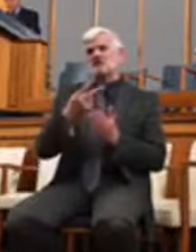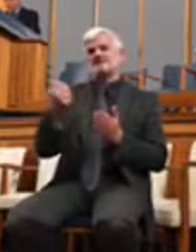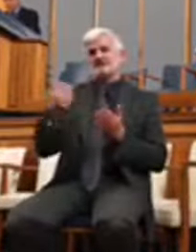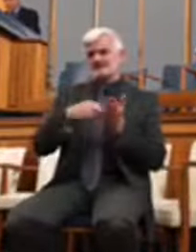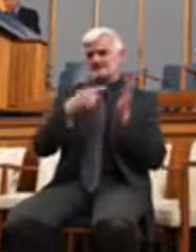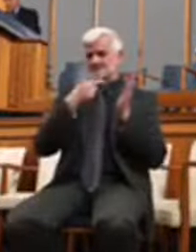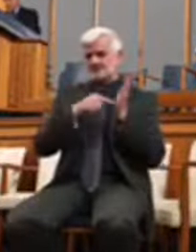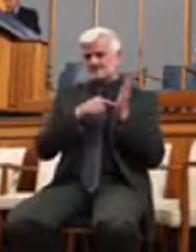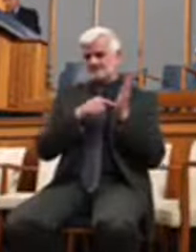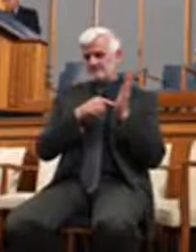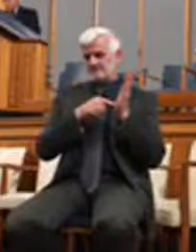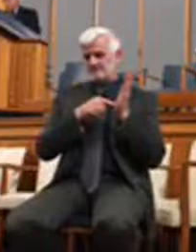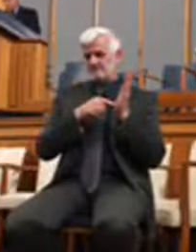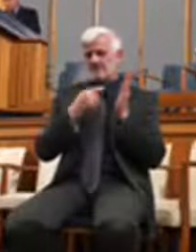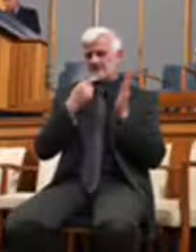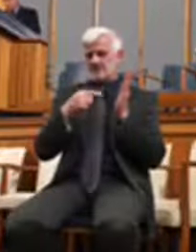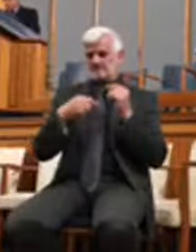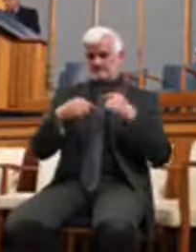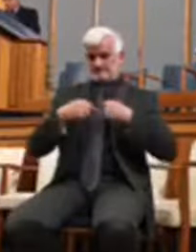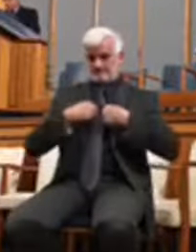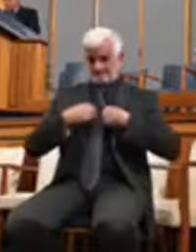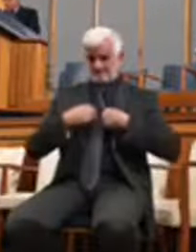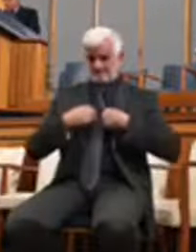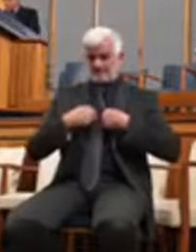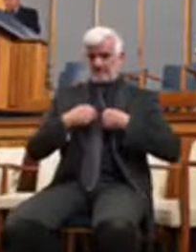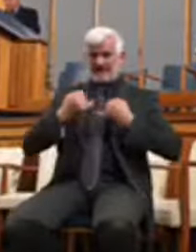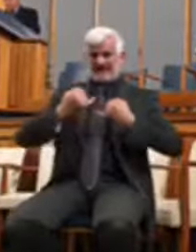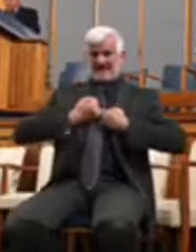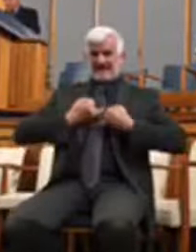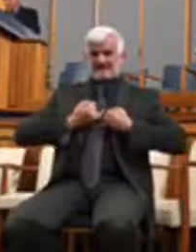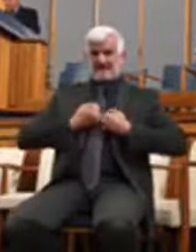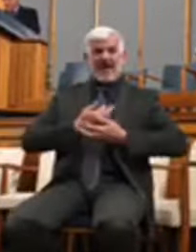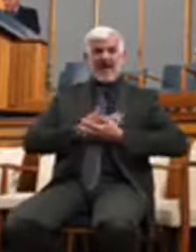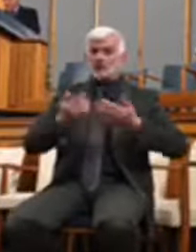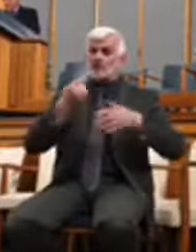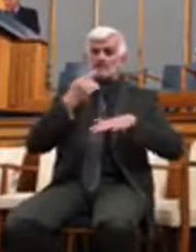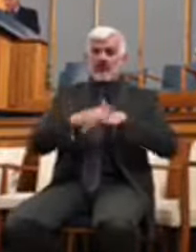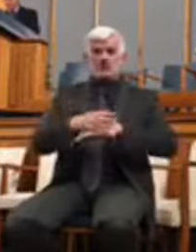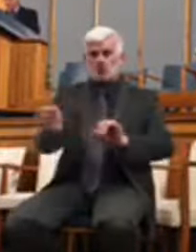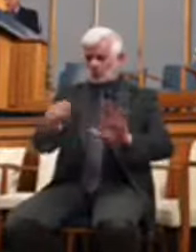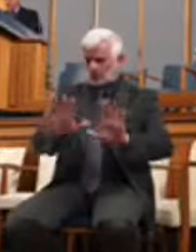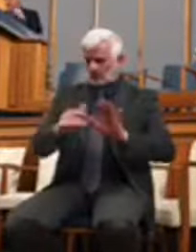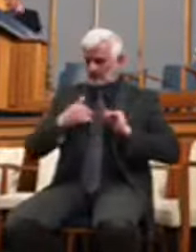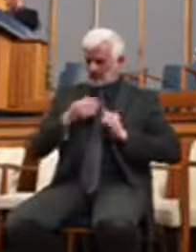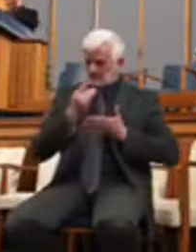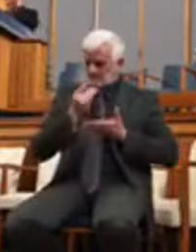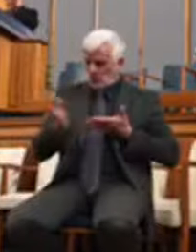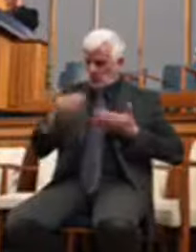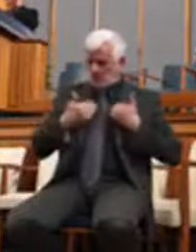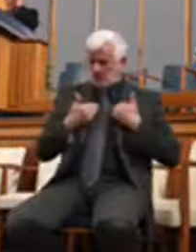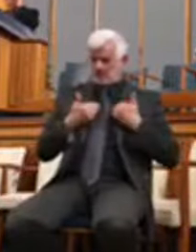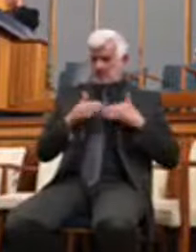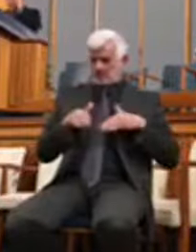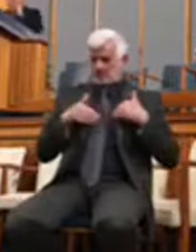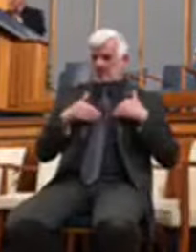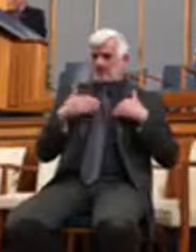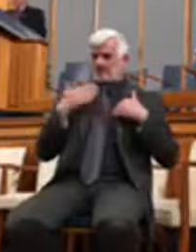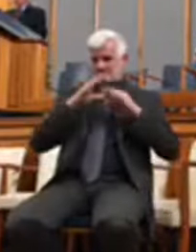them, I'm pure from the blood of all men. Then I go back to verse